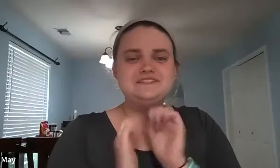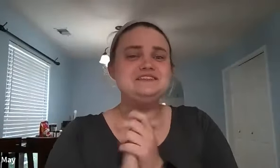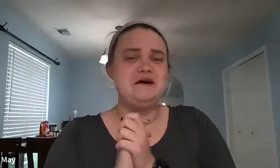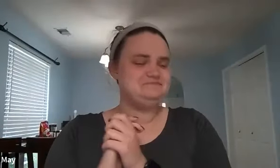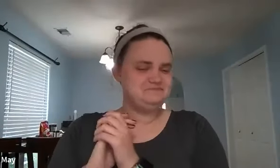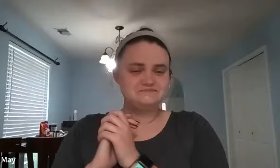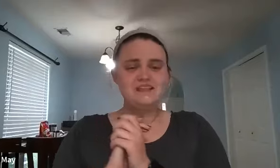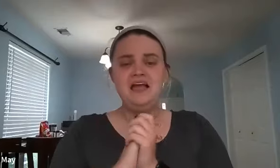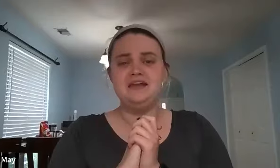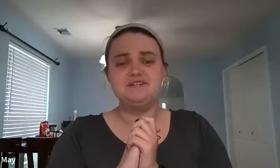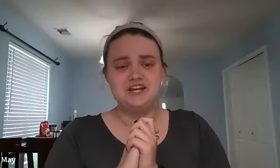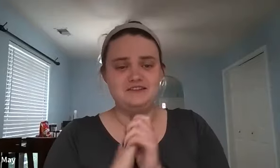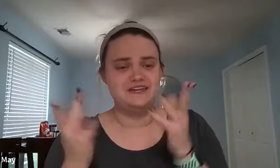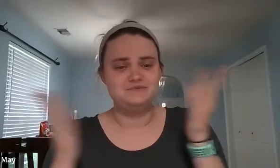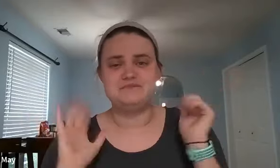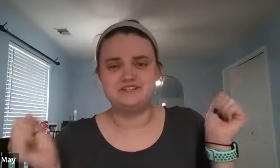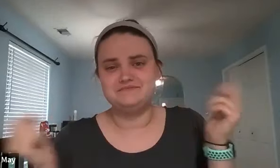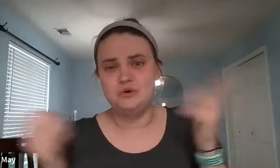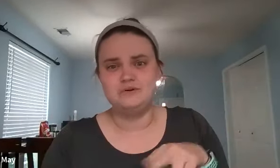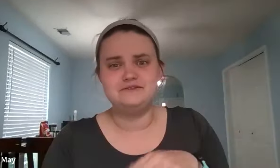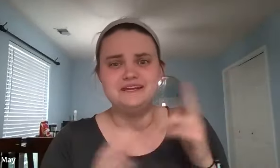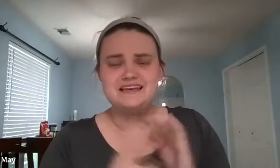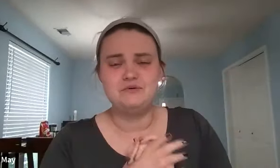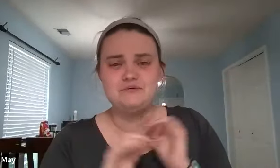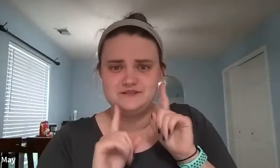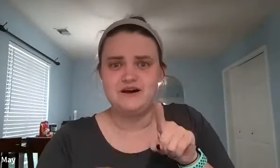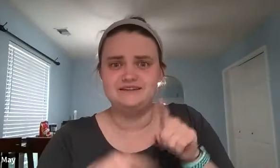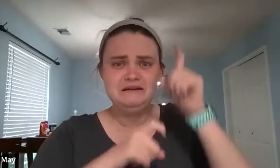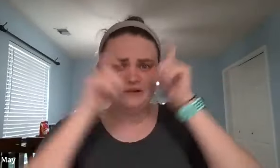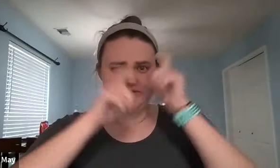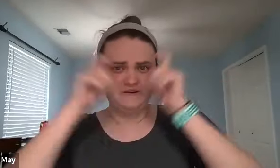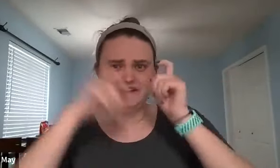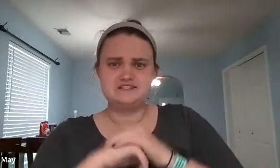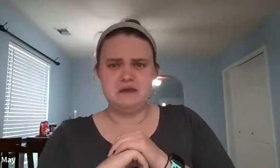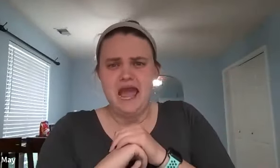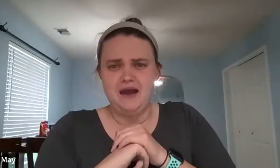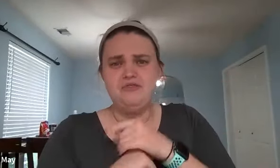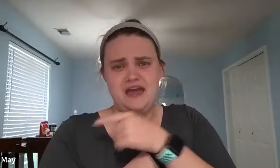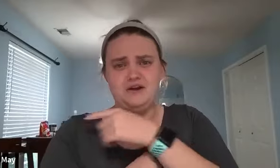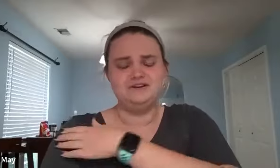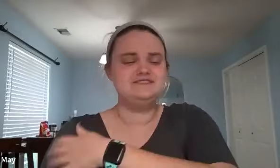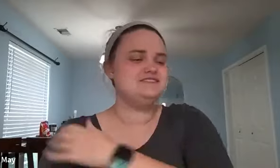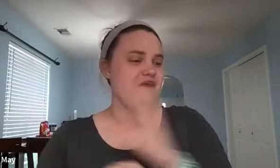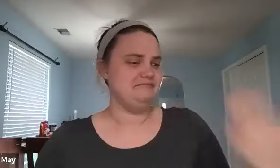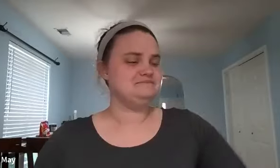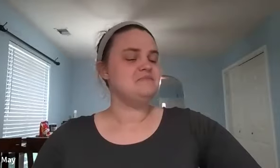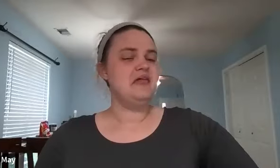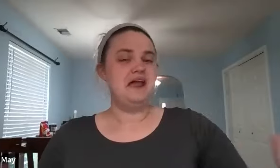So I am a child. That's pretty much normal for me, is I will respond with my face going, ow, that hurt. So, all